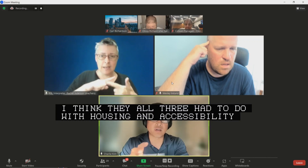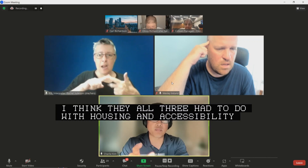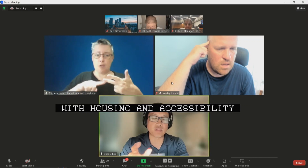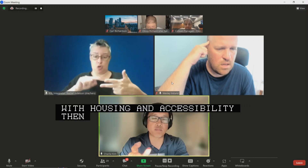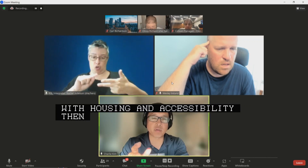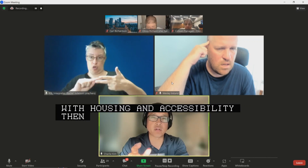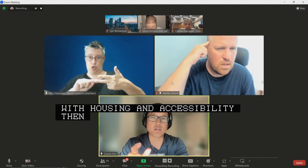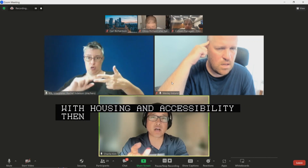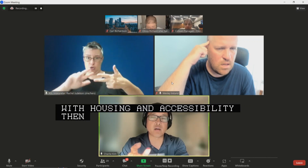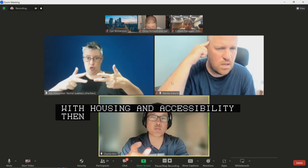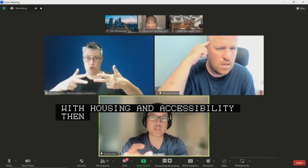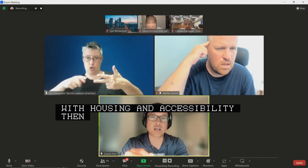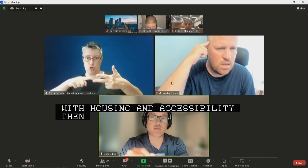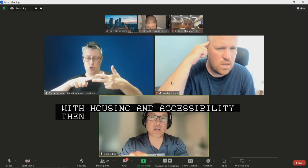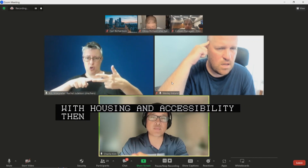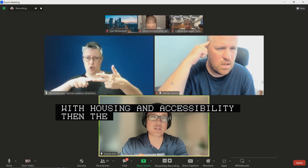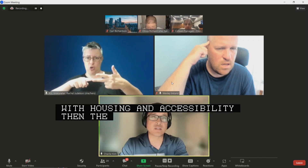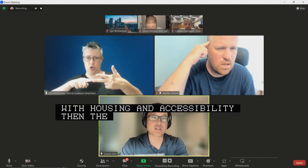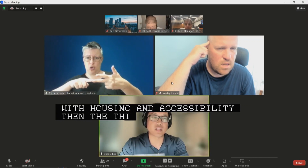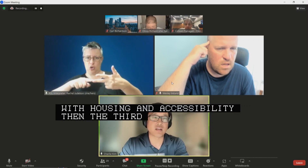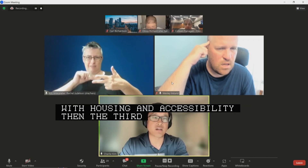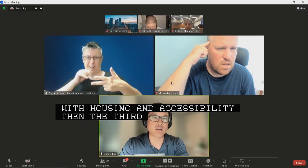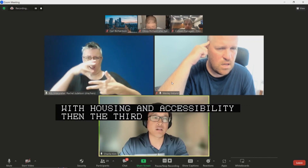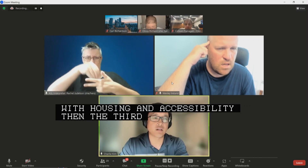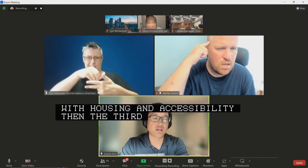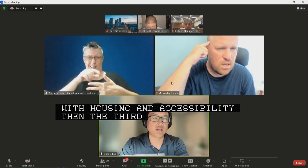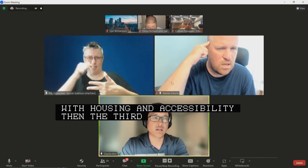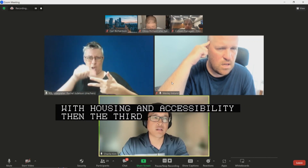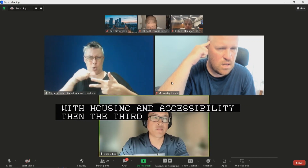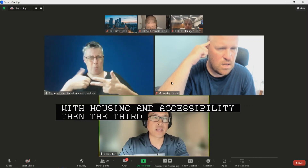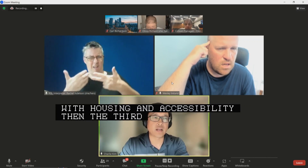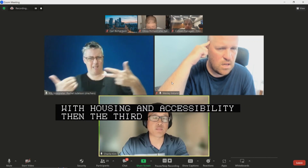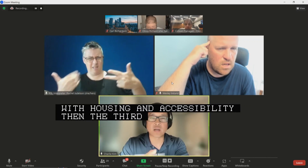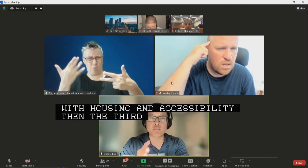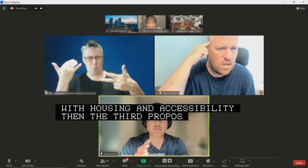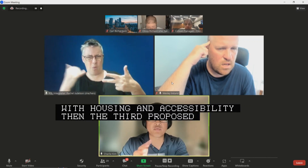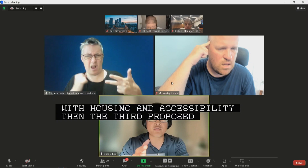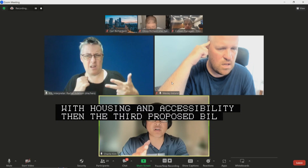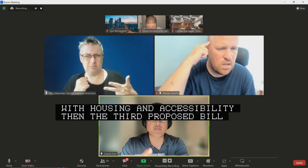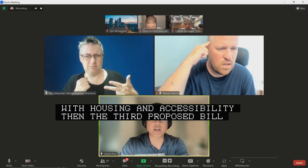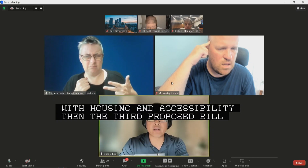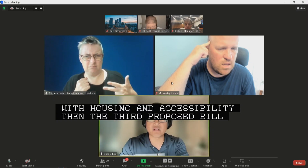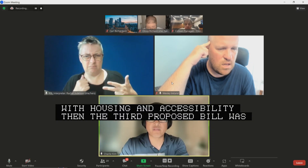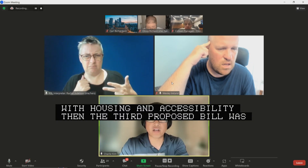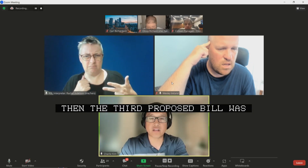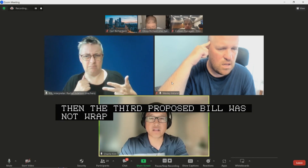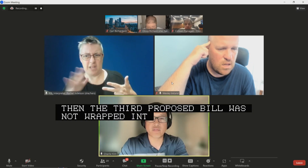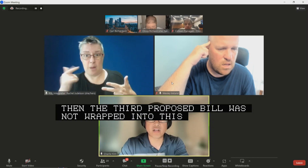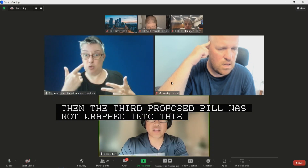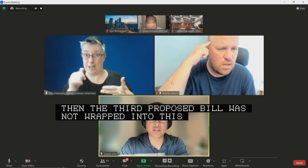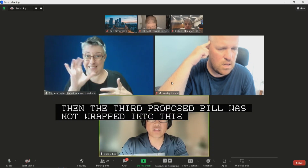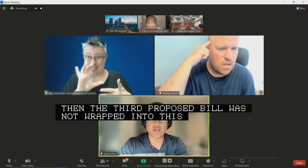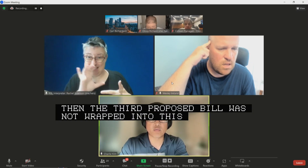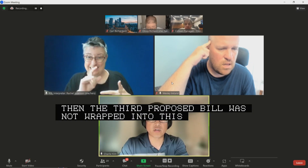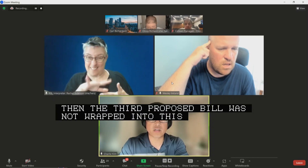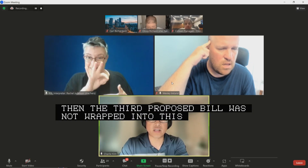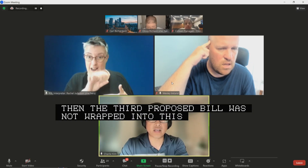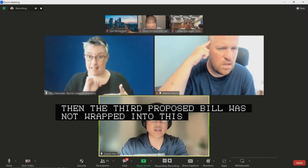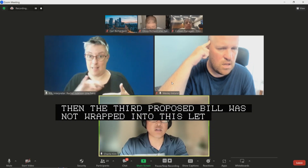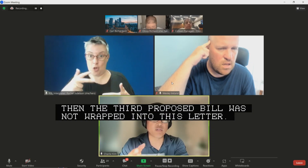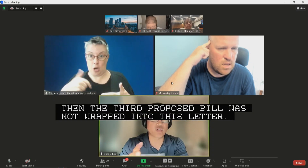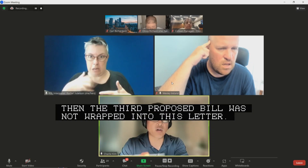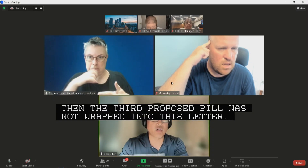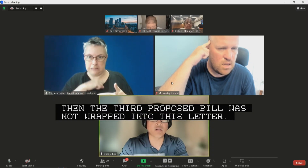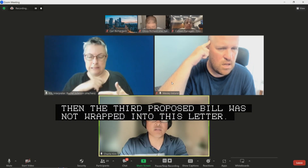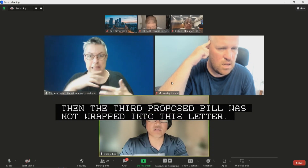proposed, I believe, bill was not wrapped into this letter. And I'm trying to frantically find that third one. And